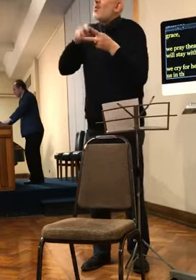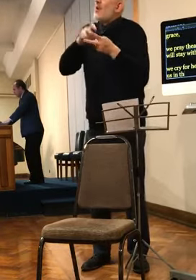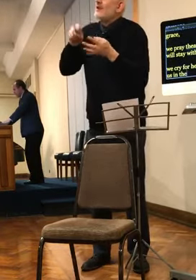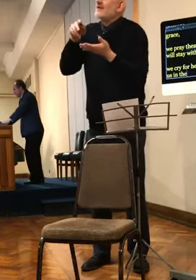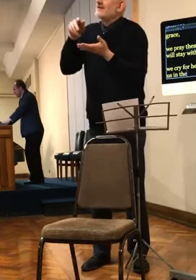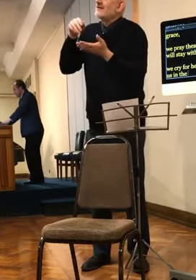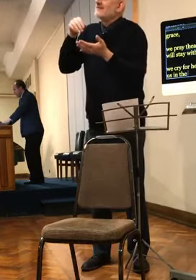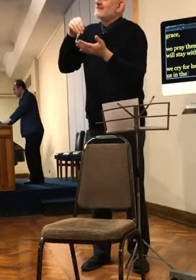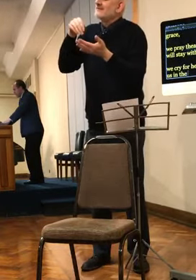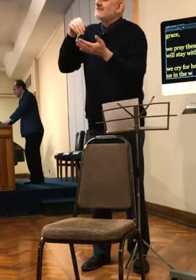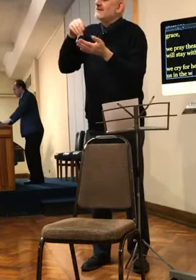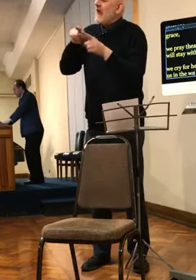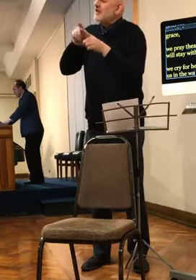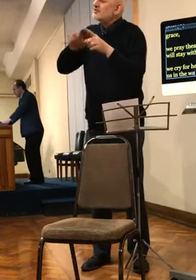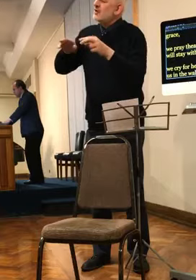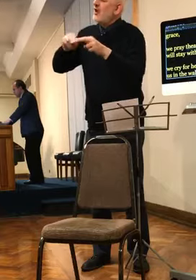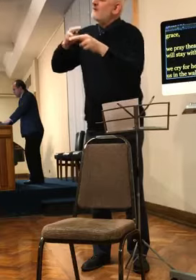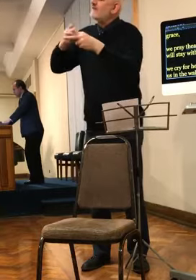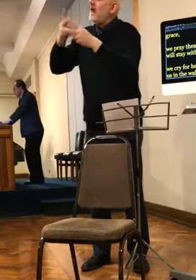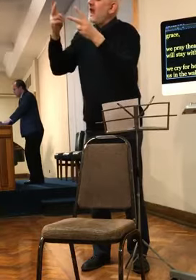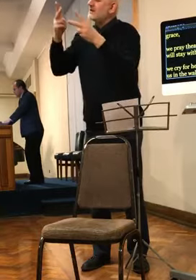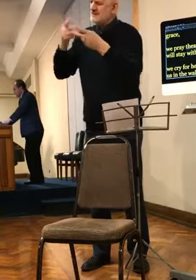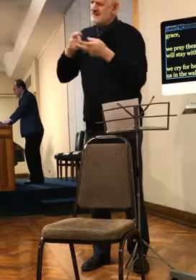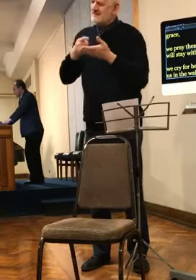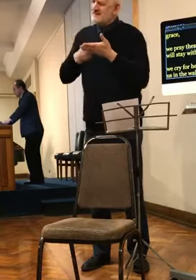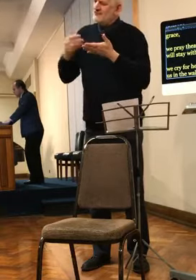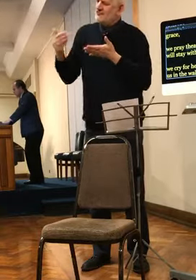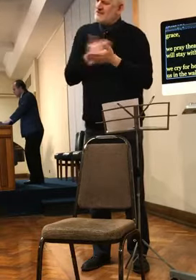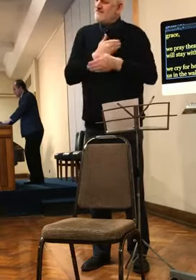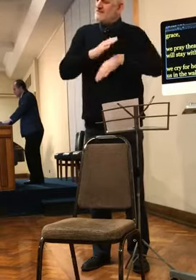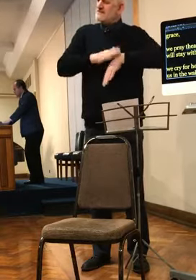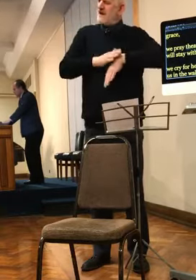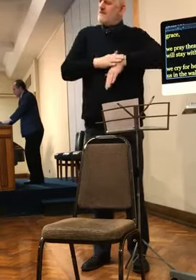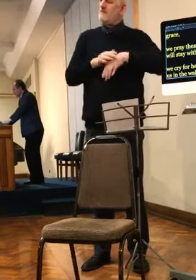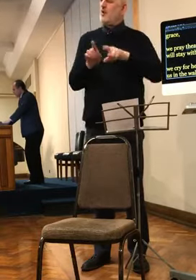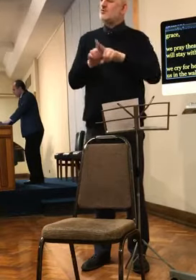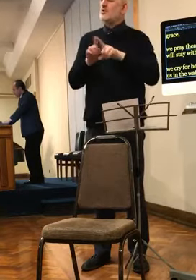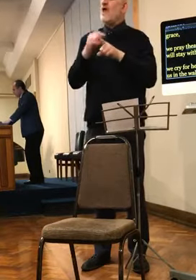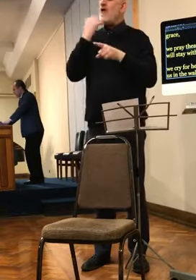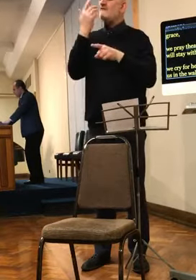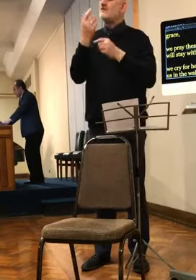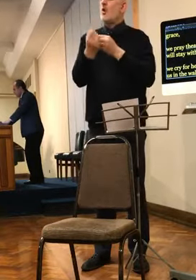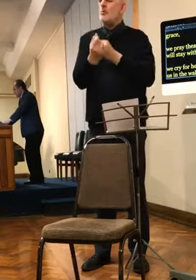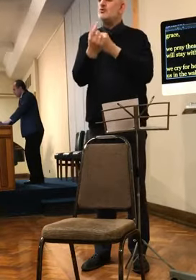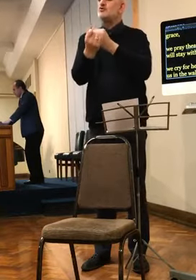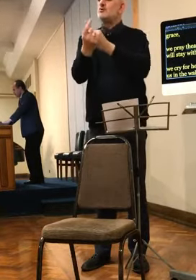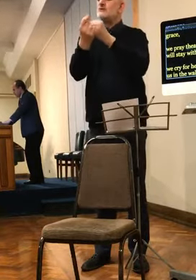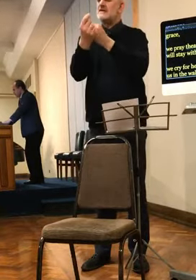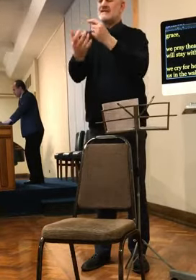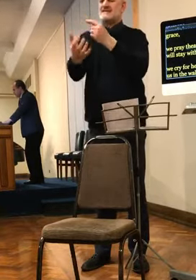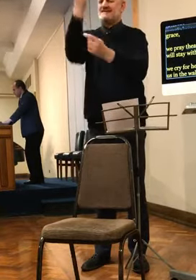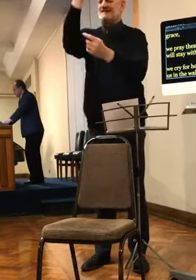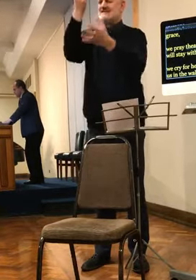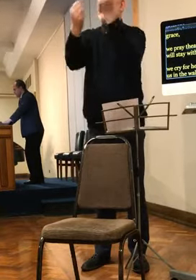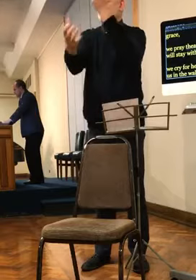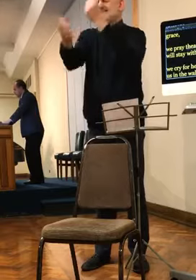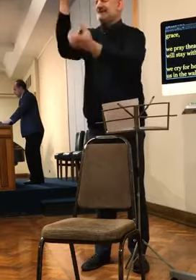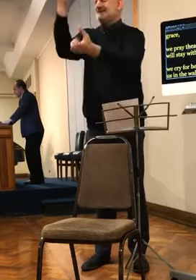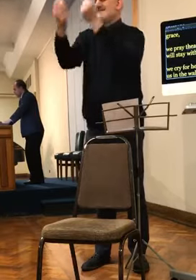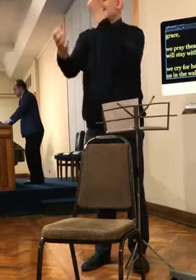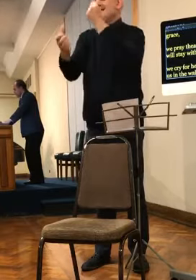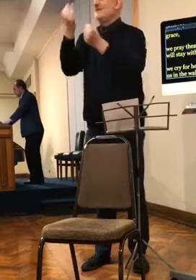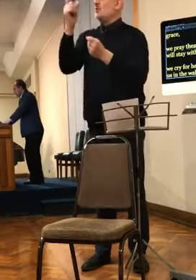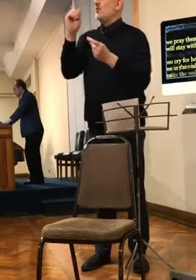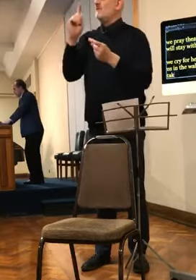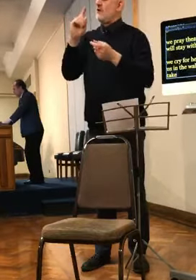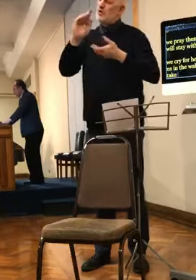redeeming the time, and seizing, taking every occasion, every opportunity to